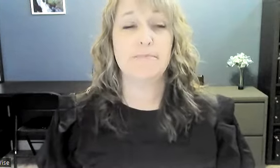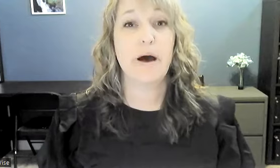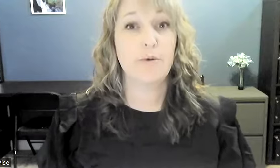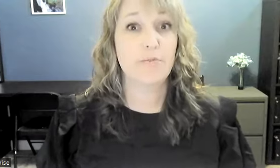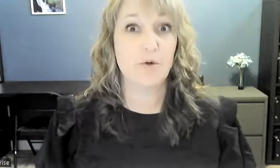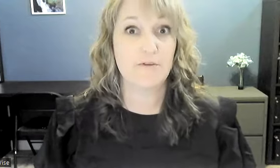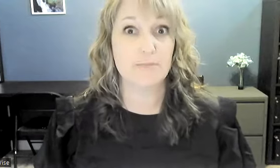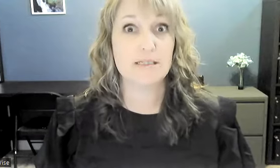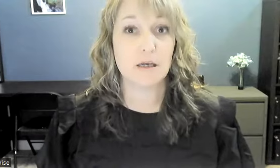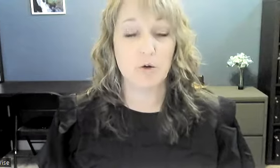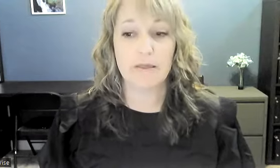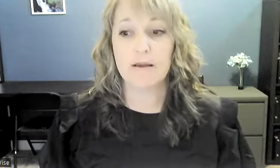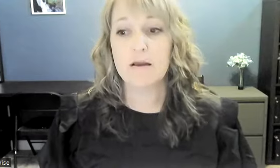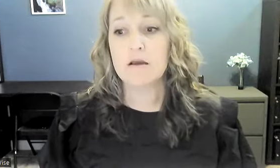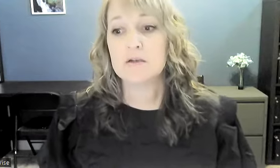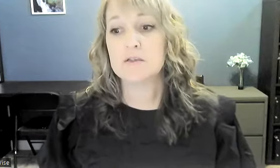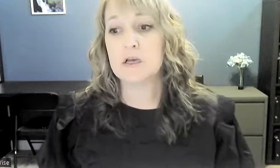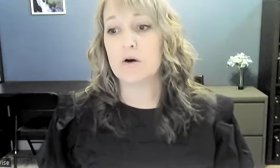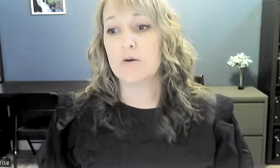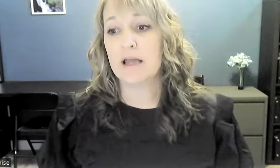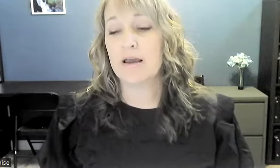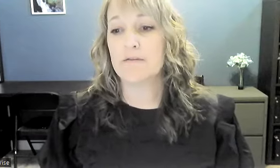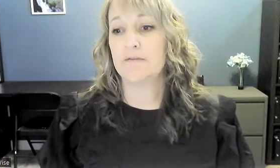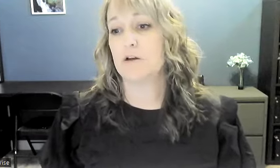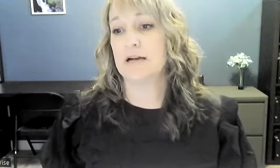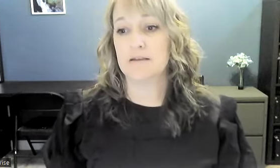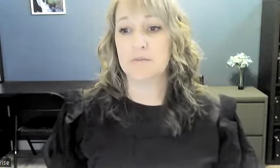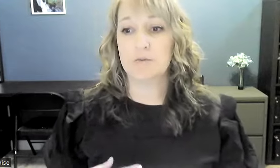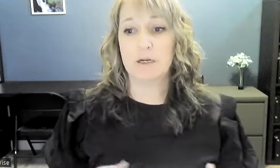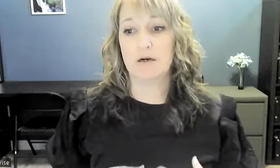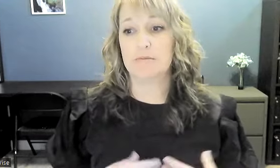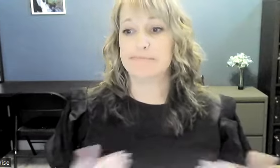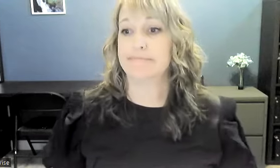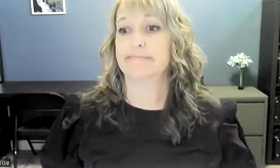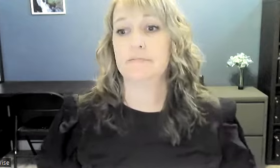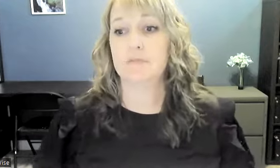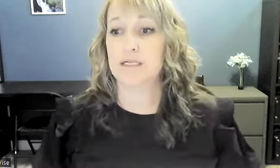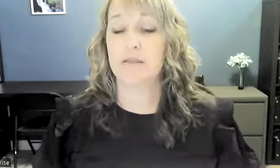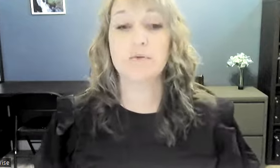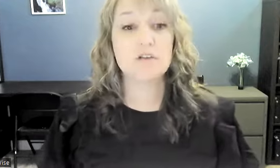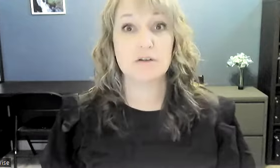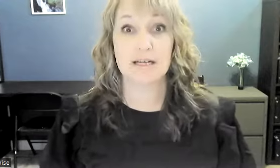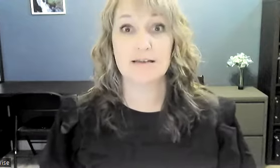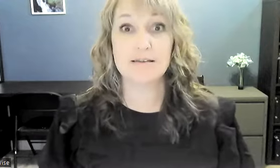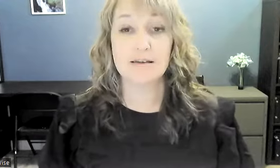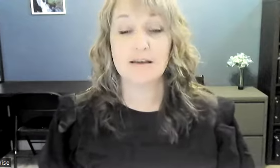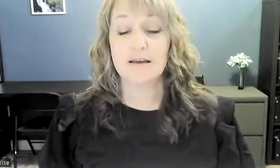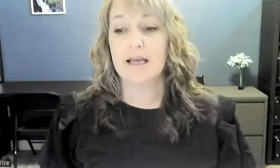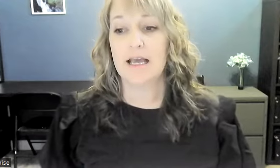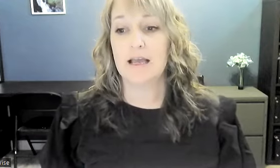mouth morphemes that go with it. So if you're asking me what the bookstore is,